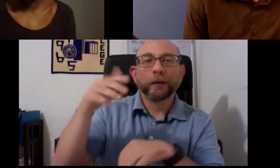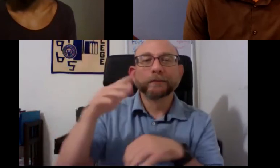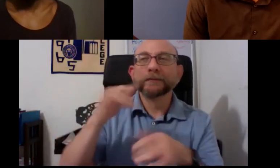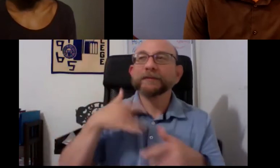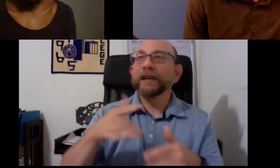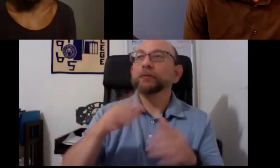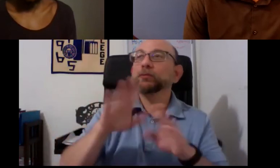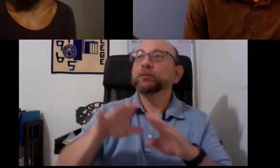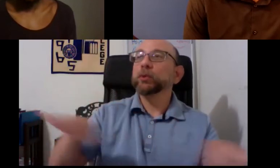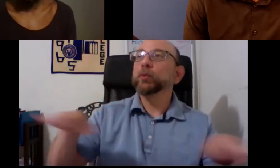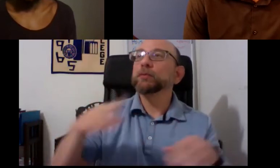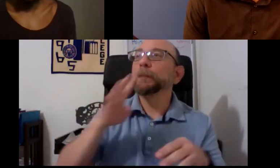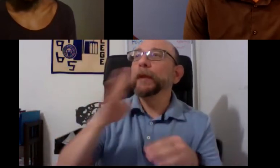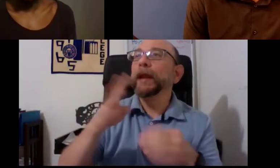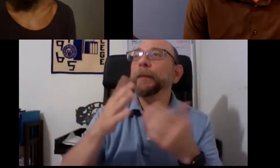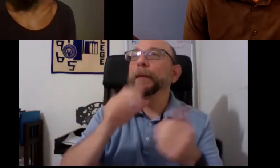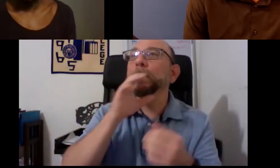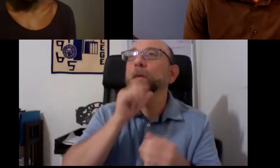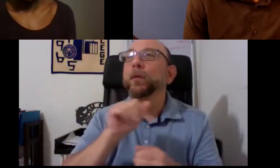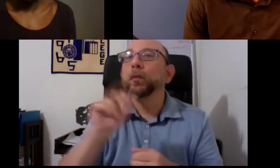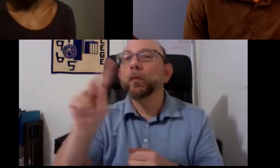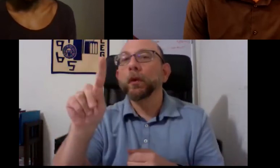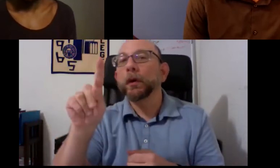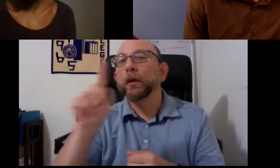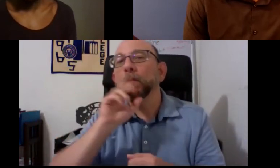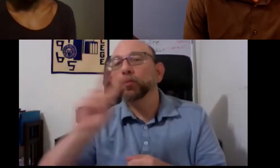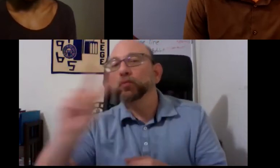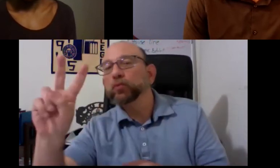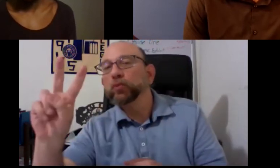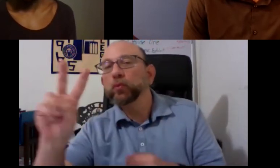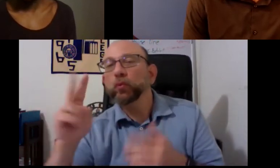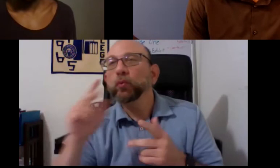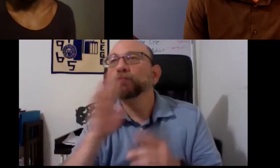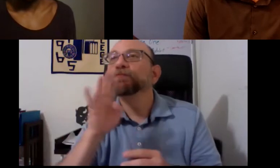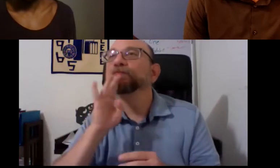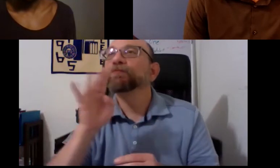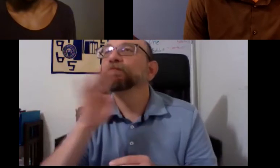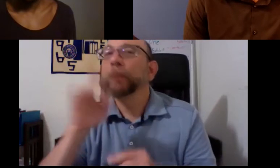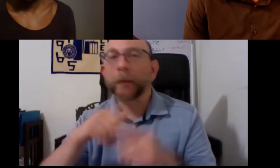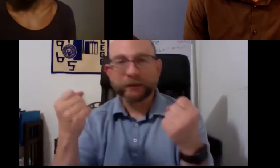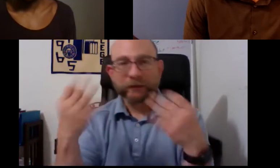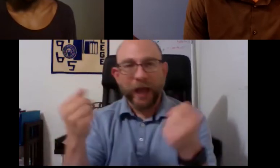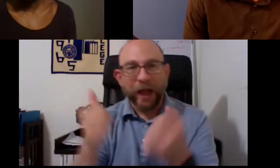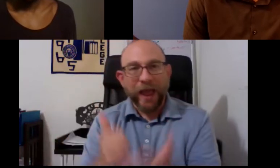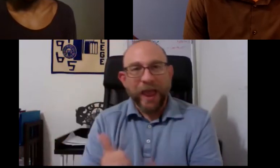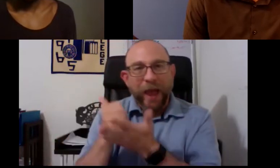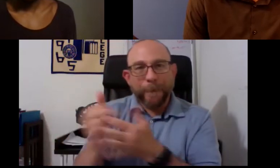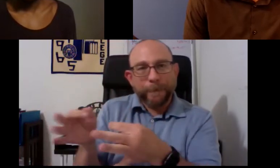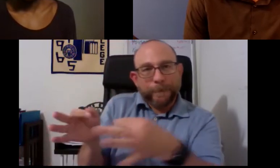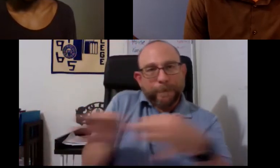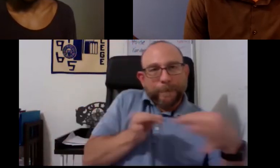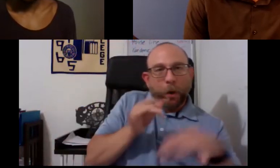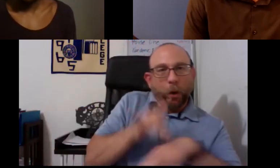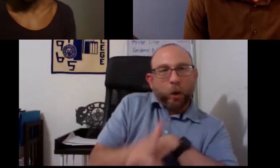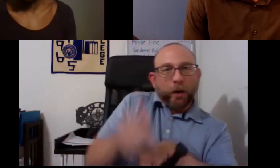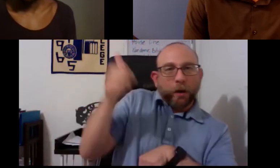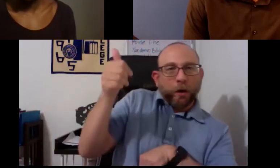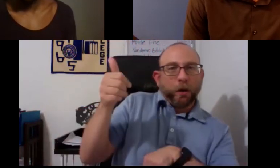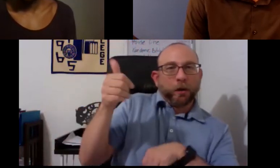deaf learn to speak earlier. It also helps children who may be 1 or 2 years old who are